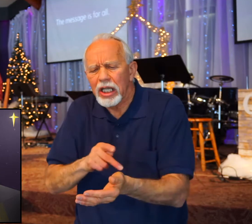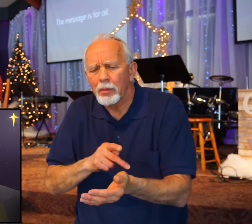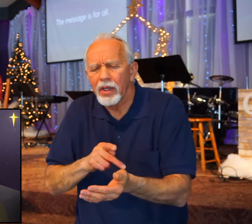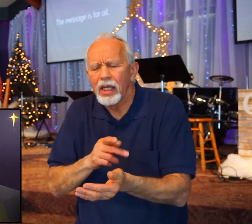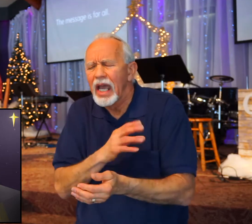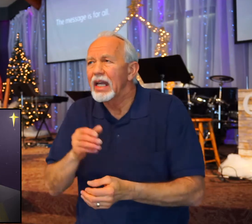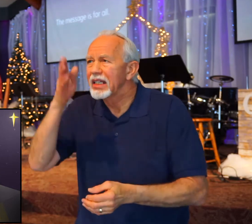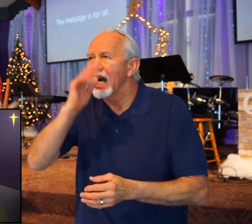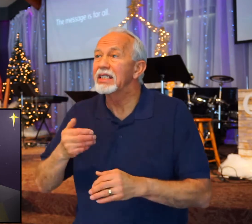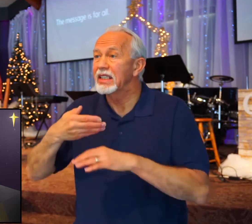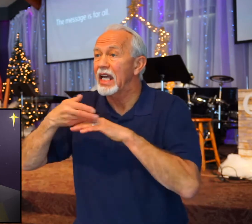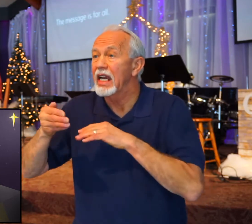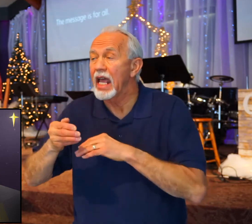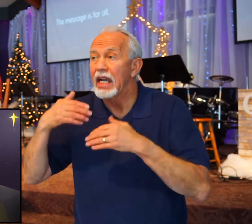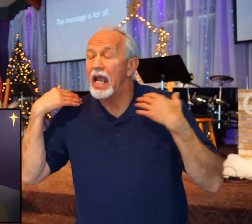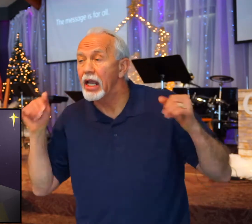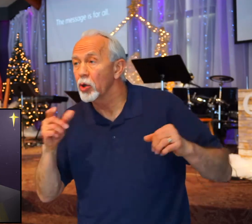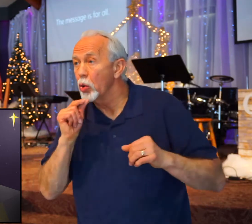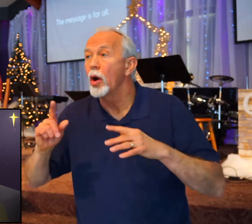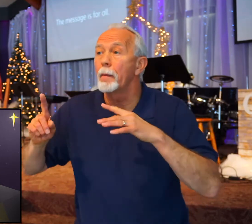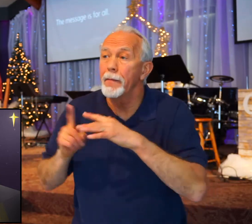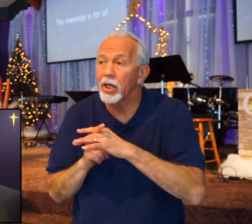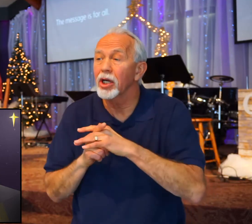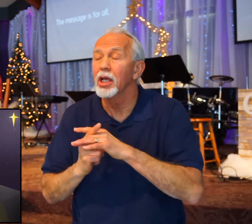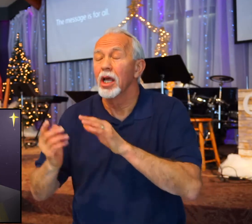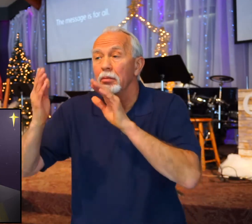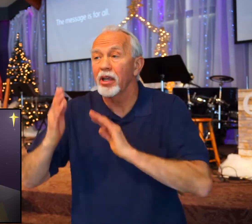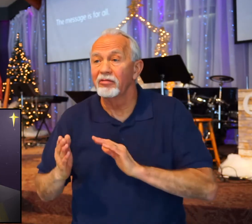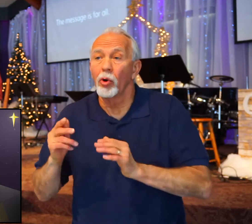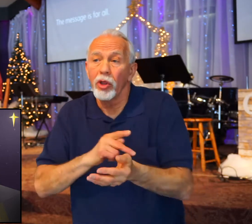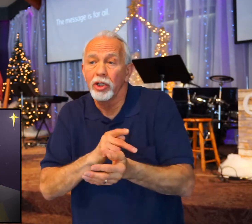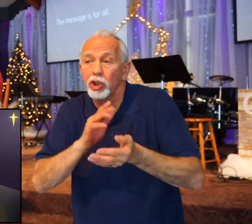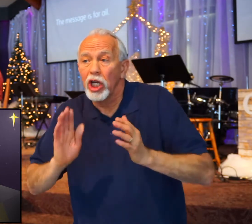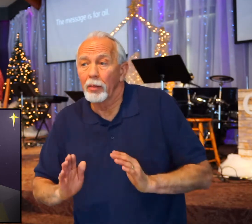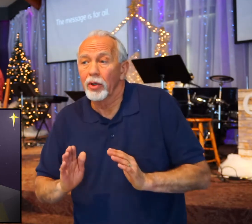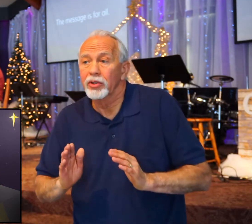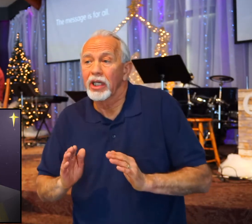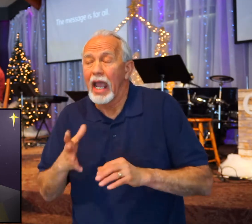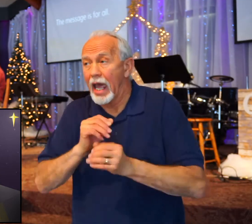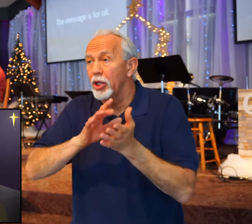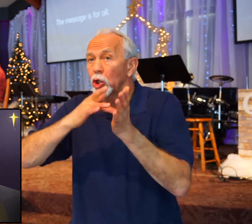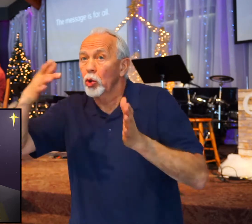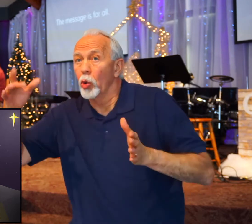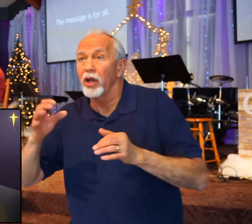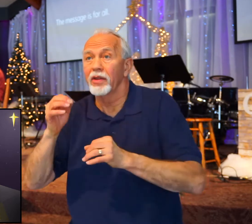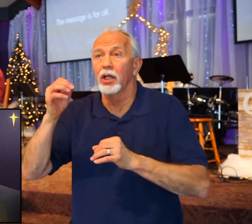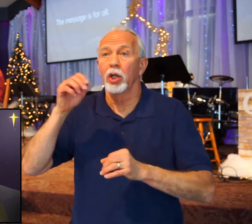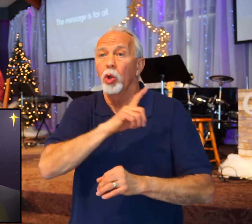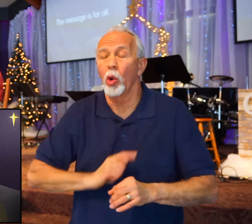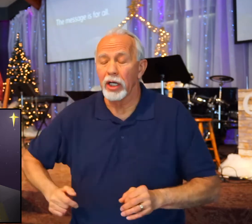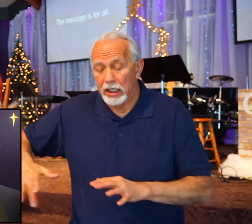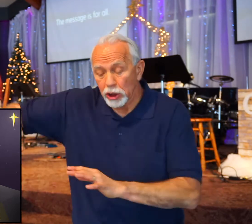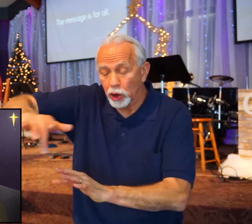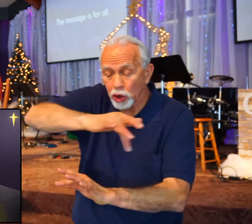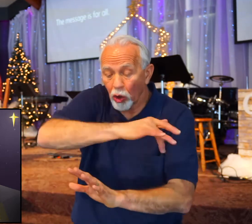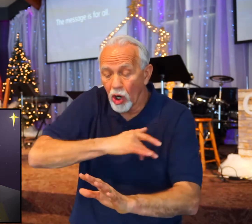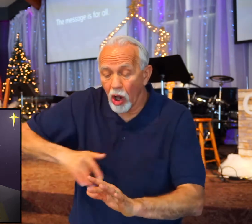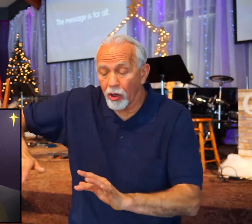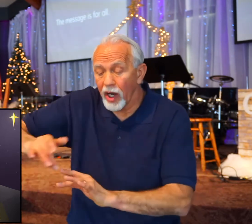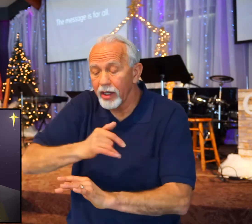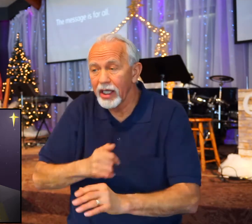sent an angel who appeared before these shepherds, and the glory of the Lord shone all around them, and it